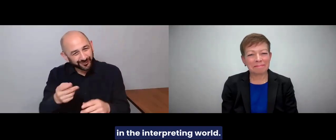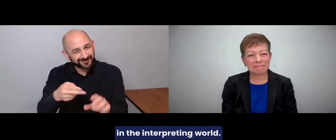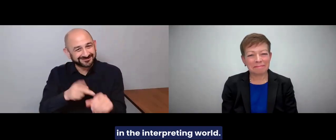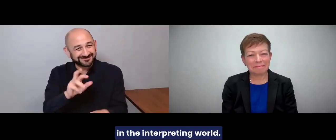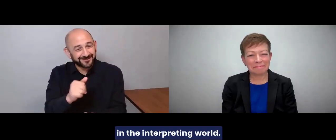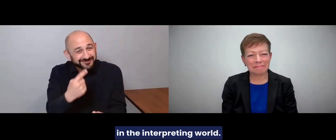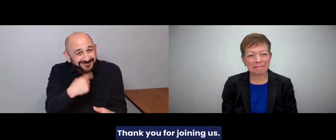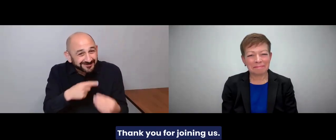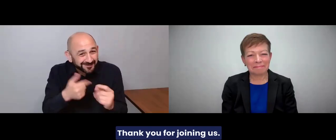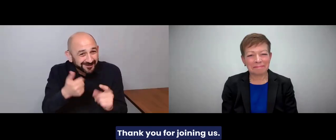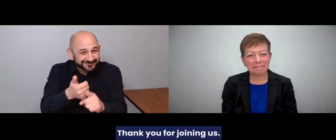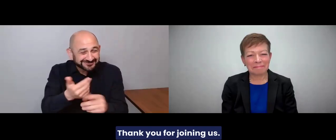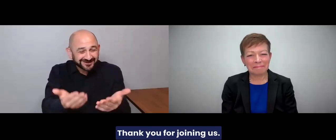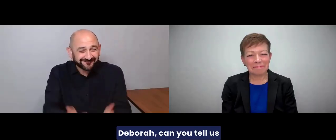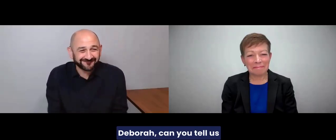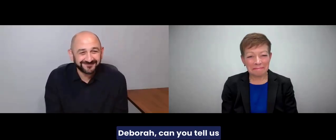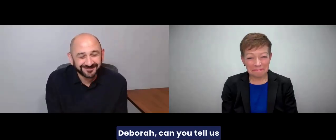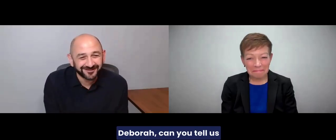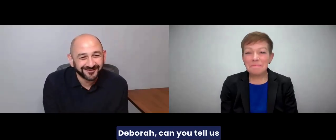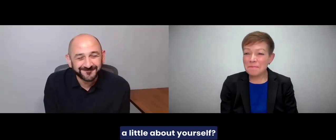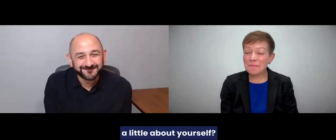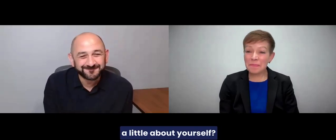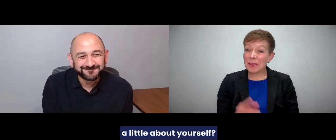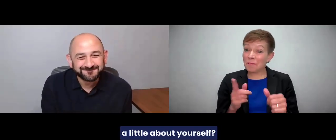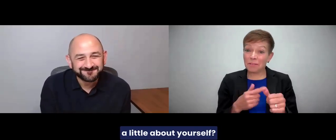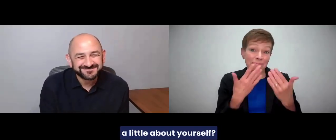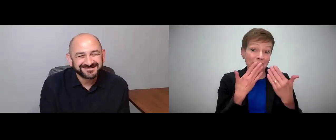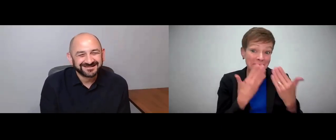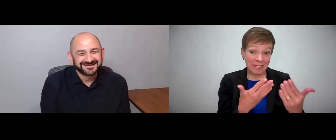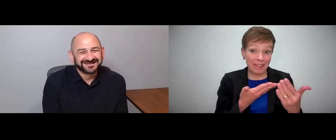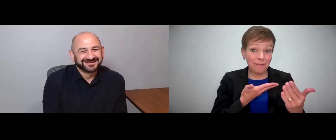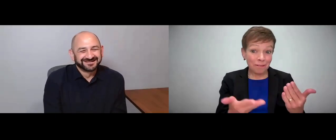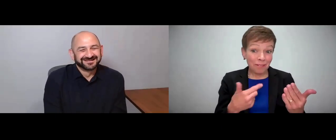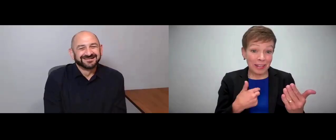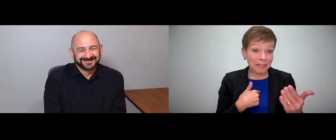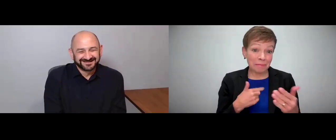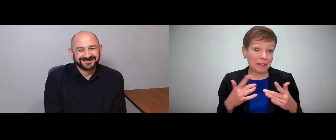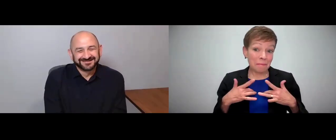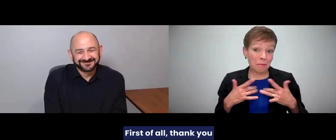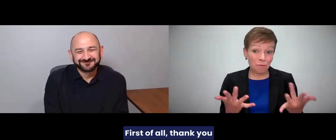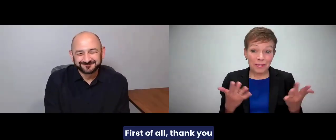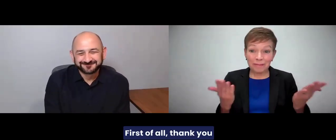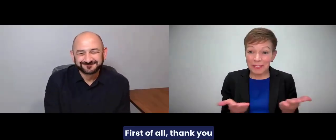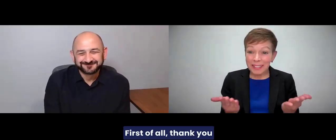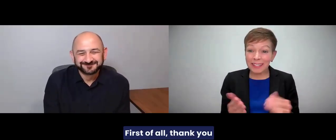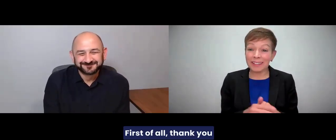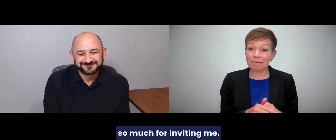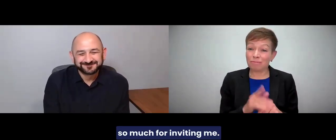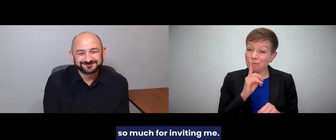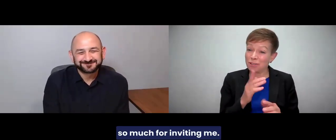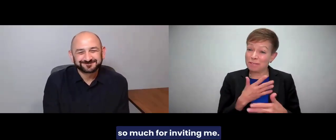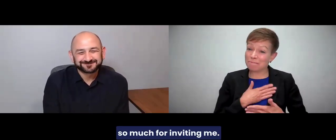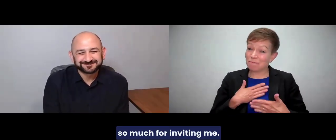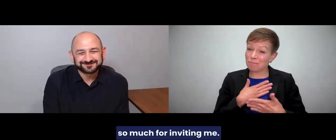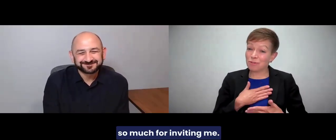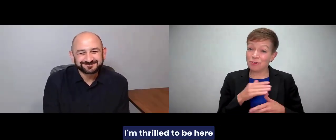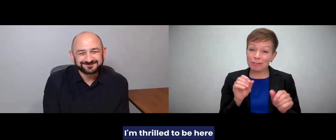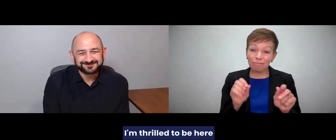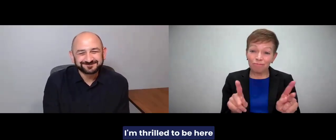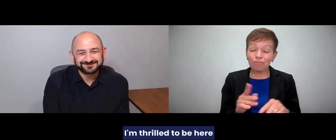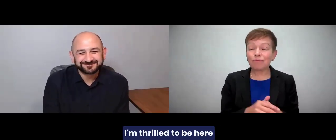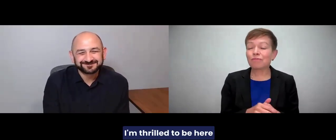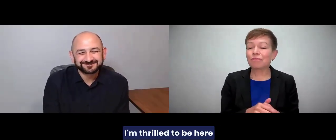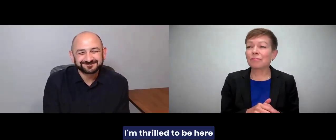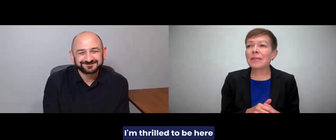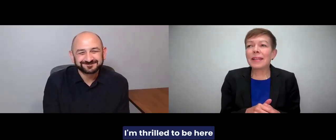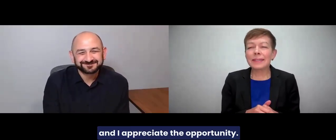in the interpreting world. Thank you for joining us, Debra. Can you tell us a little about yourself? First of all, thank you so much for inviting me. I'm